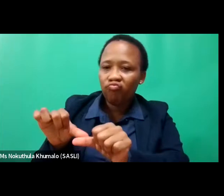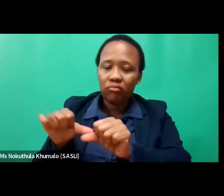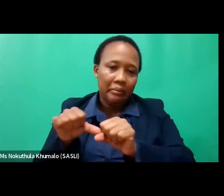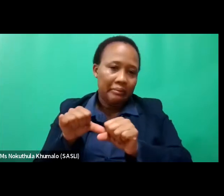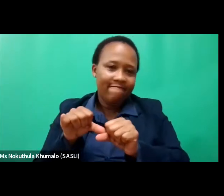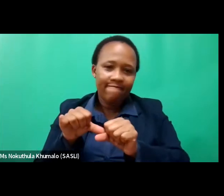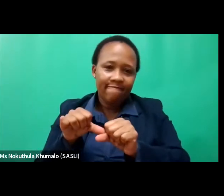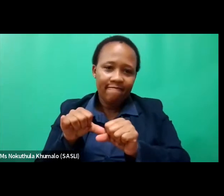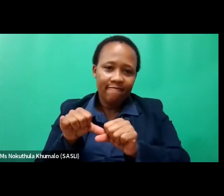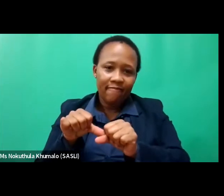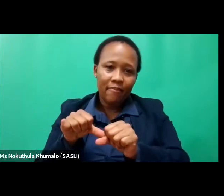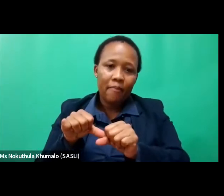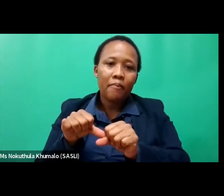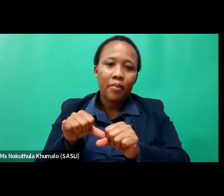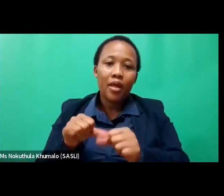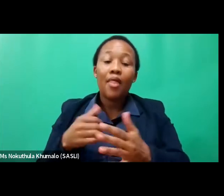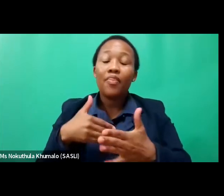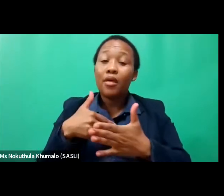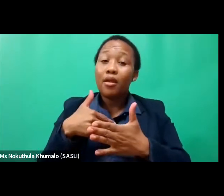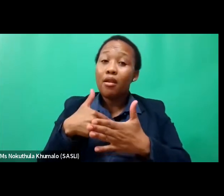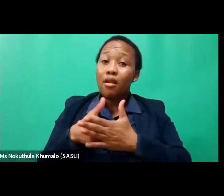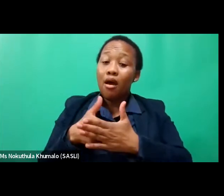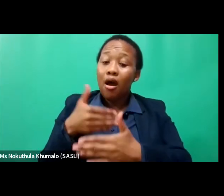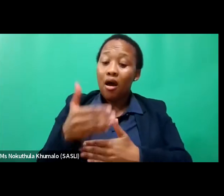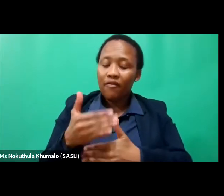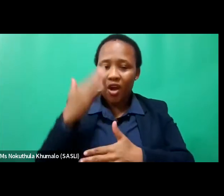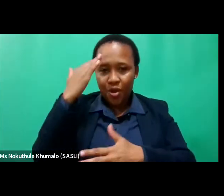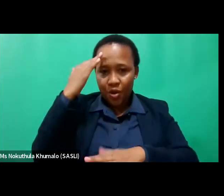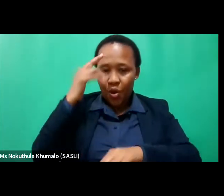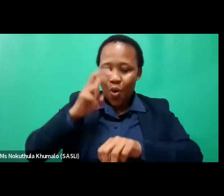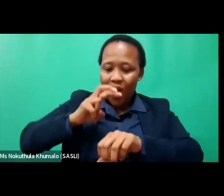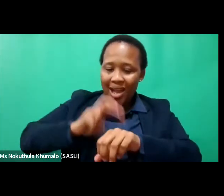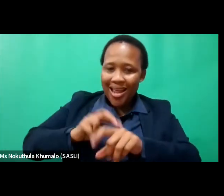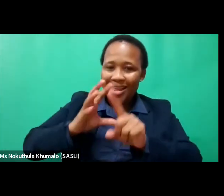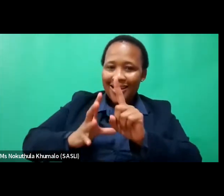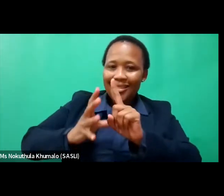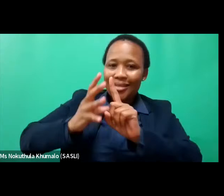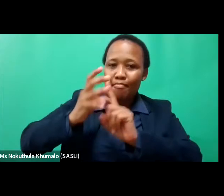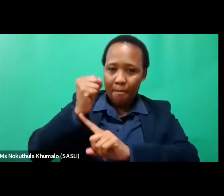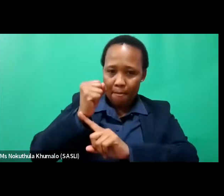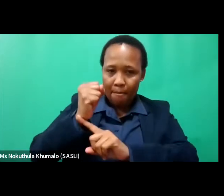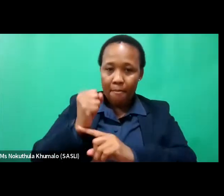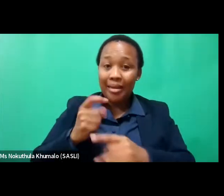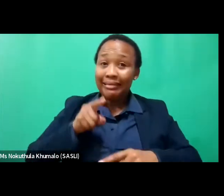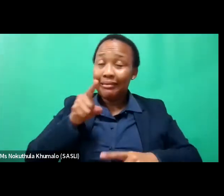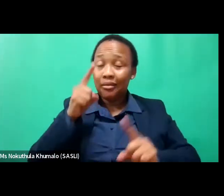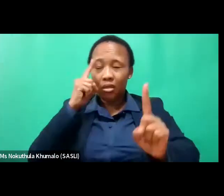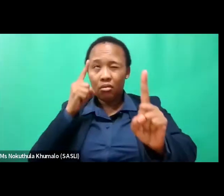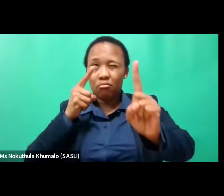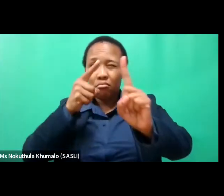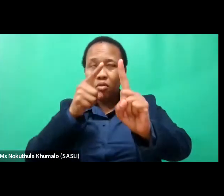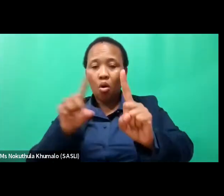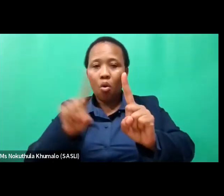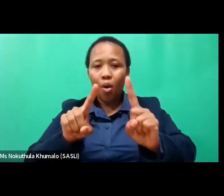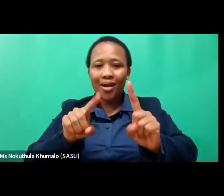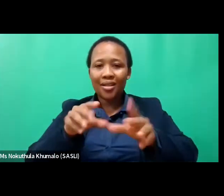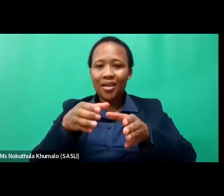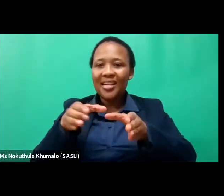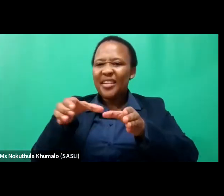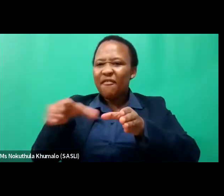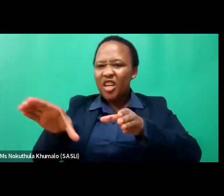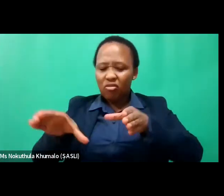whole. This is aimed at reducing division and advancing